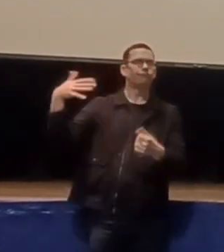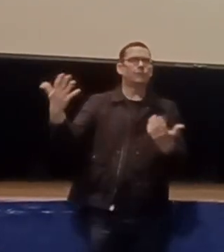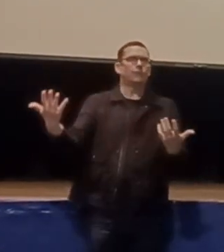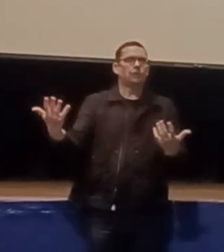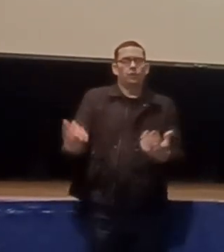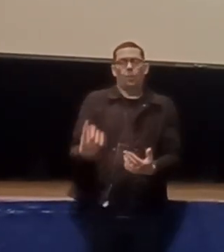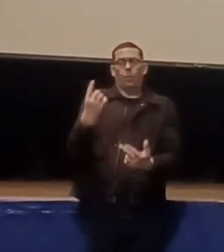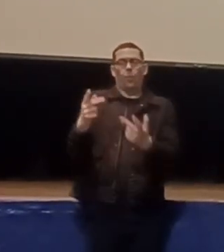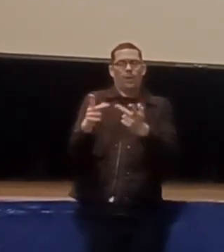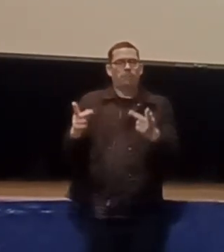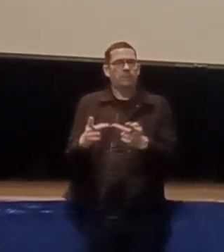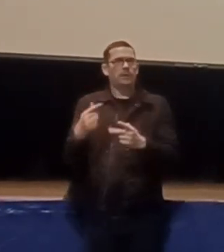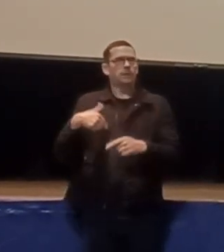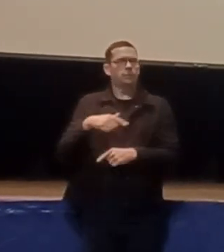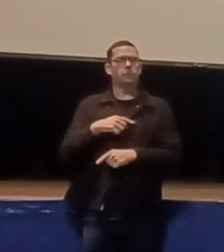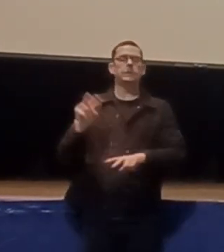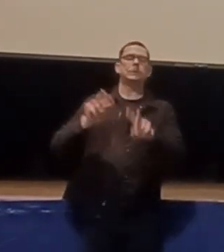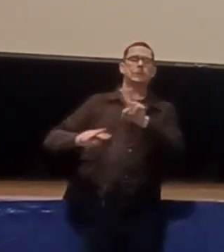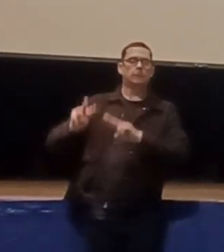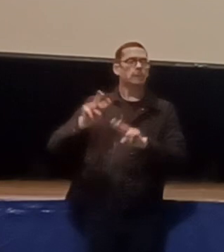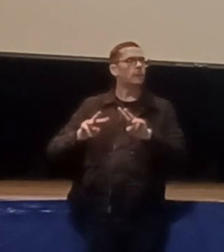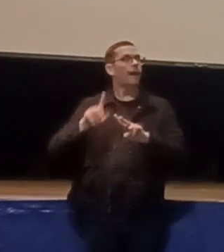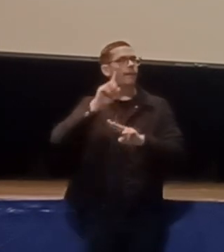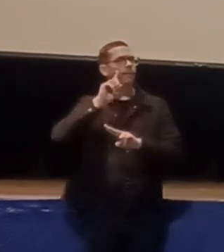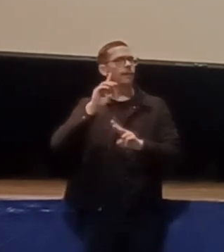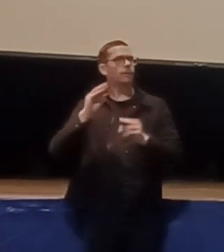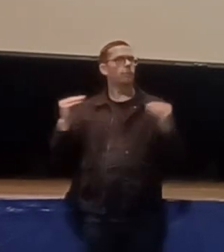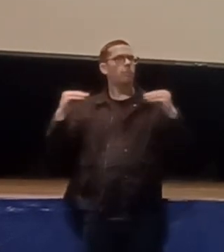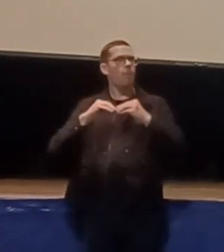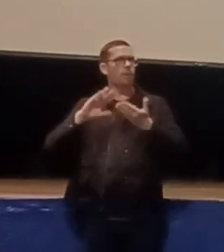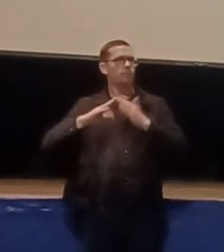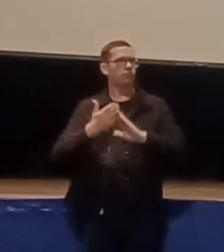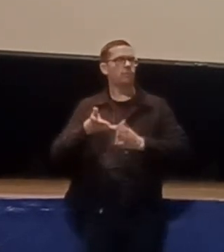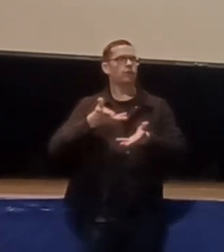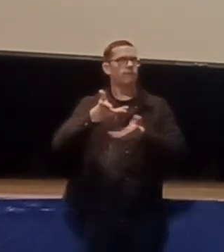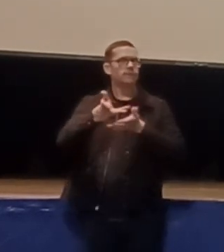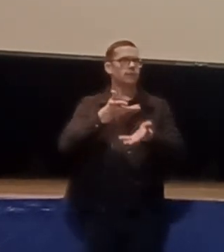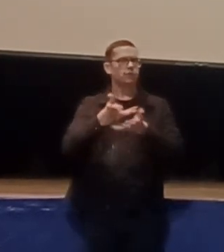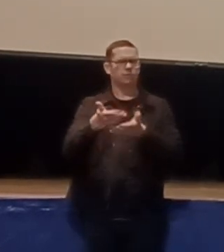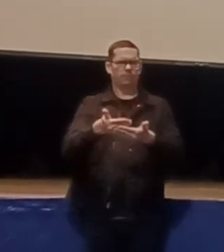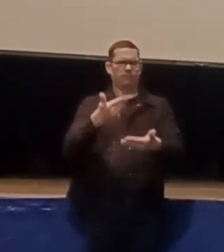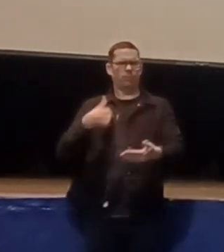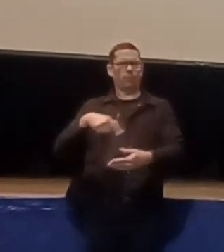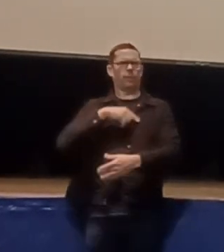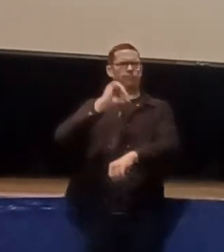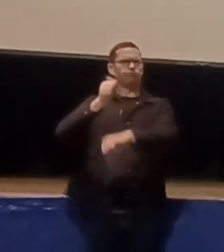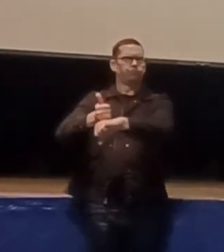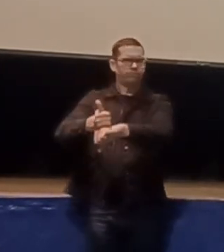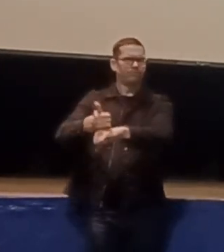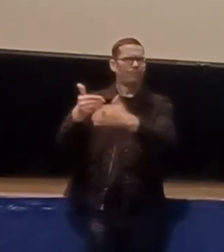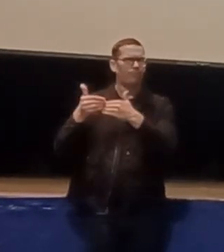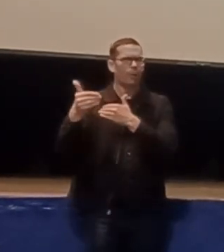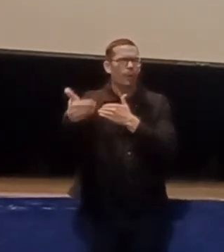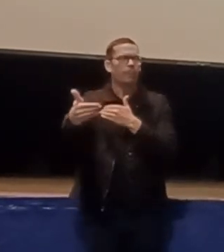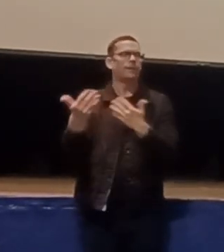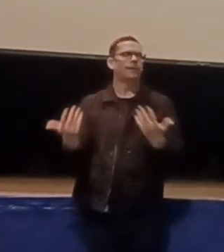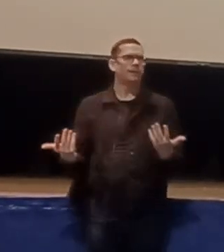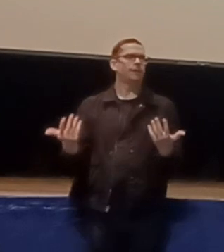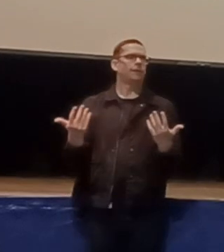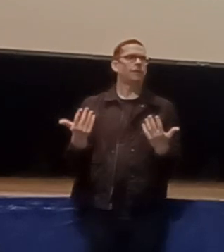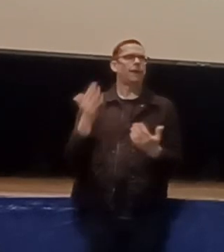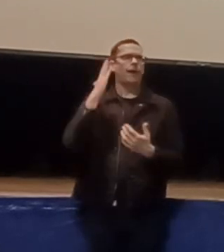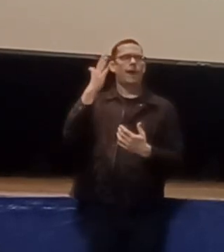exploring for this. I think there'll be further community conversations before we launch something permanent, but we have done one pop-up event